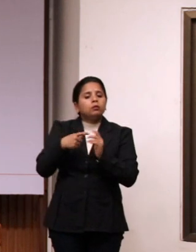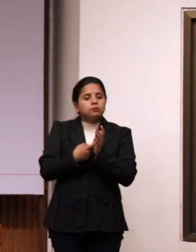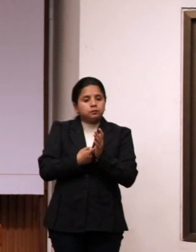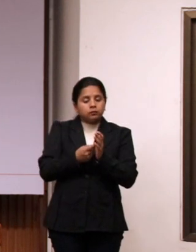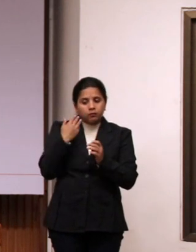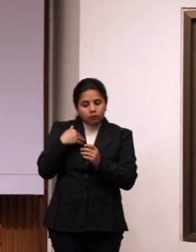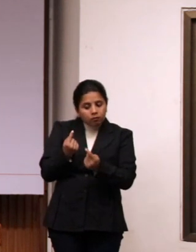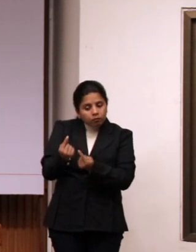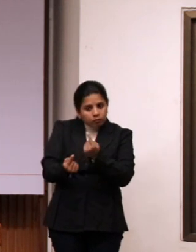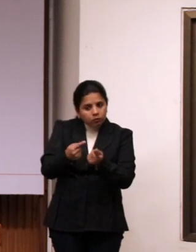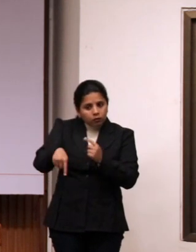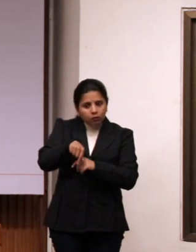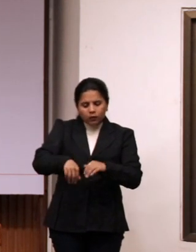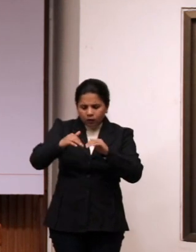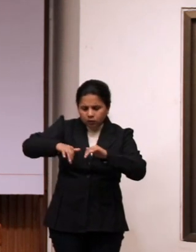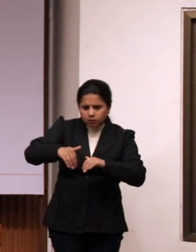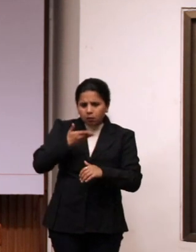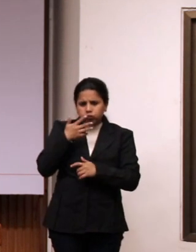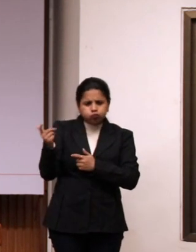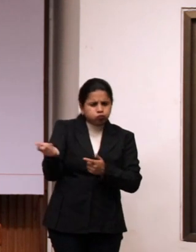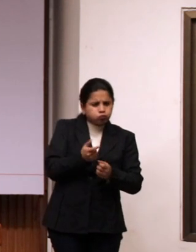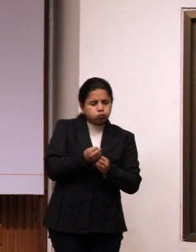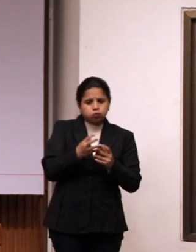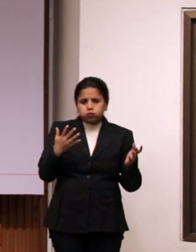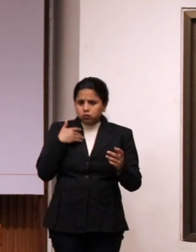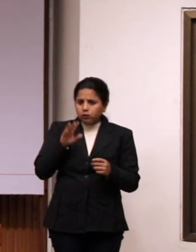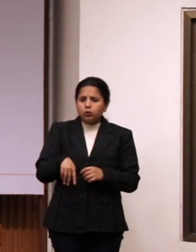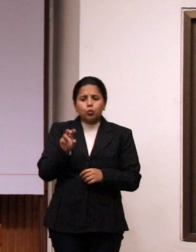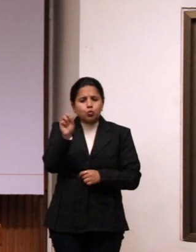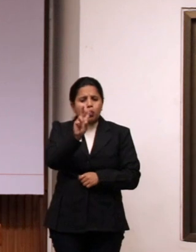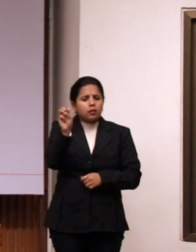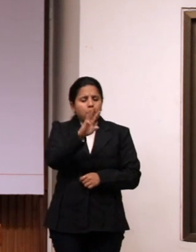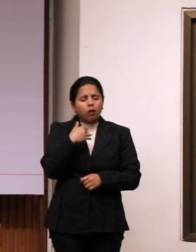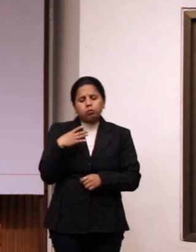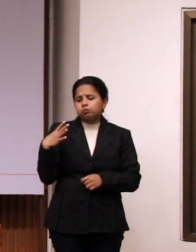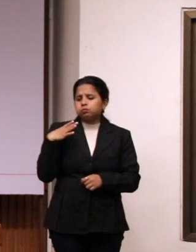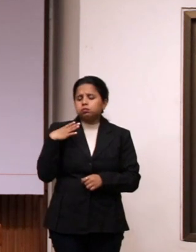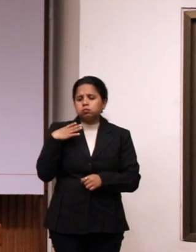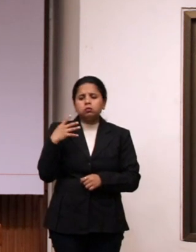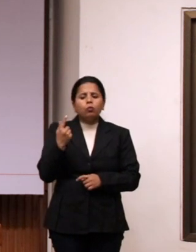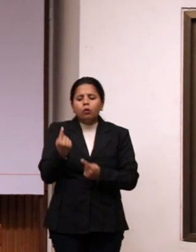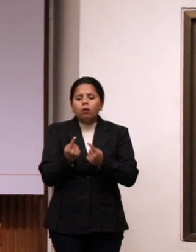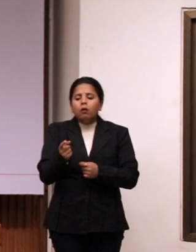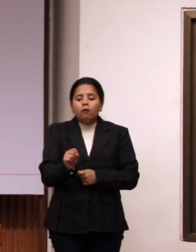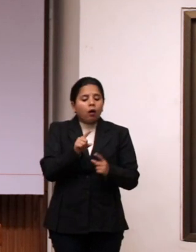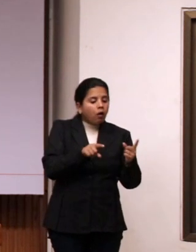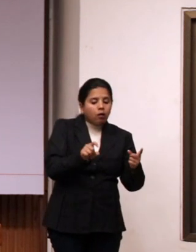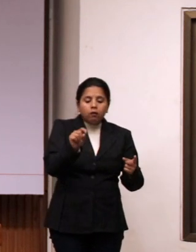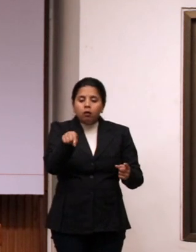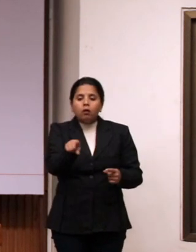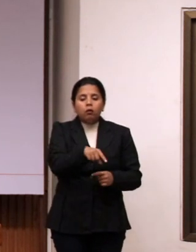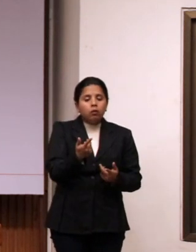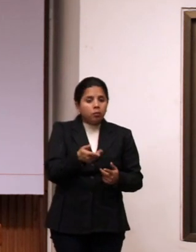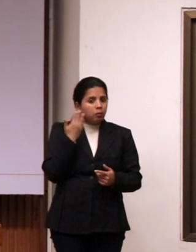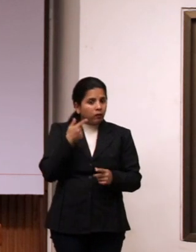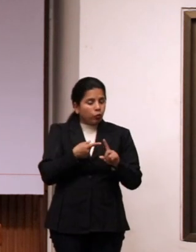harvested, the high tedious water which was logged, we kept sitting for 2-3 months to find out that which species comes first, even though TDS is very